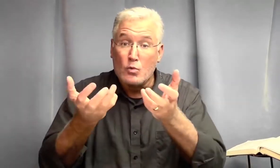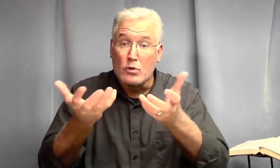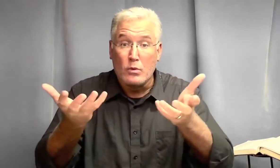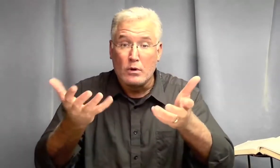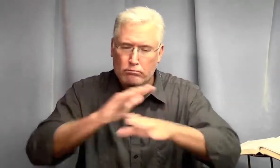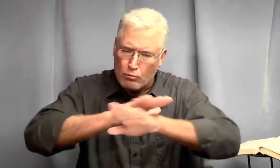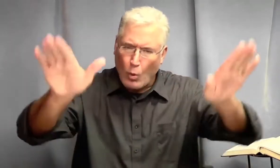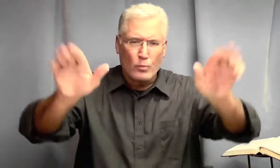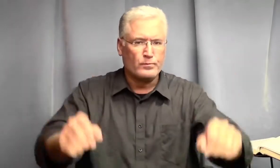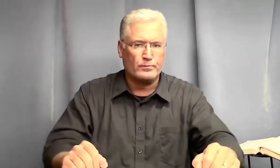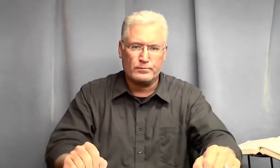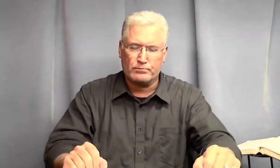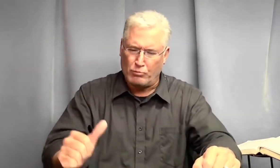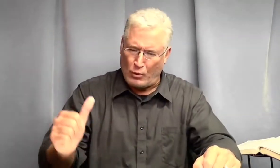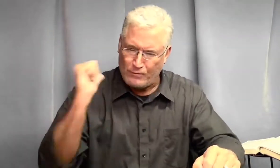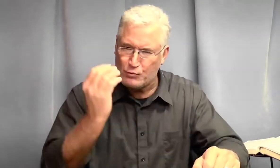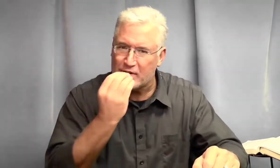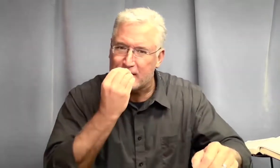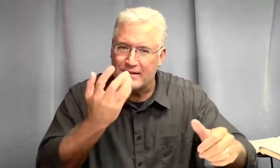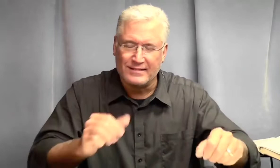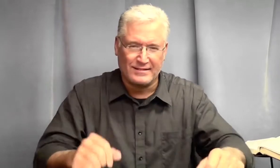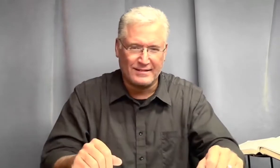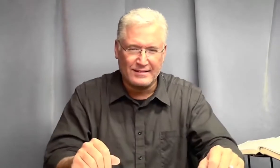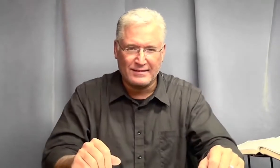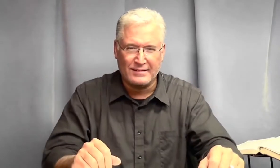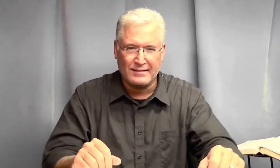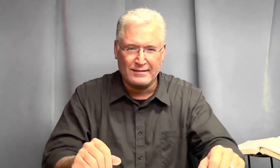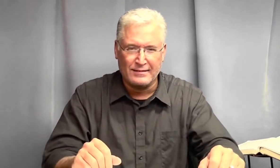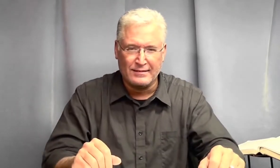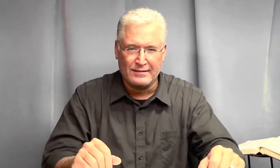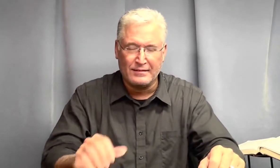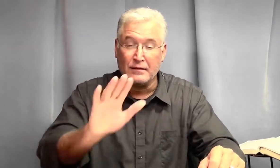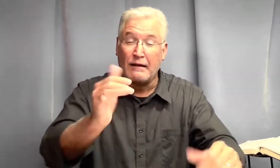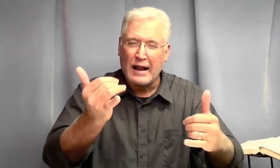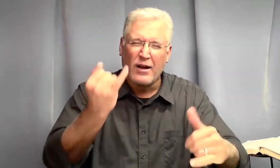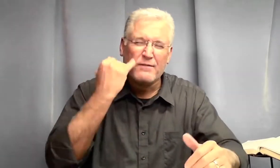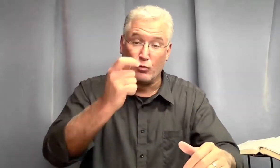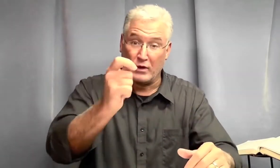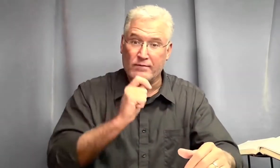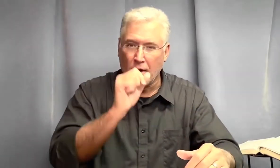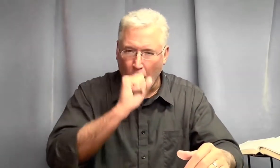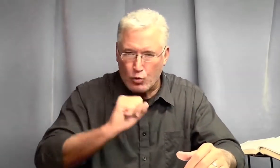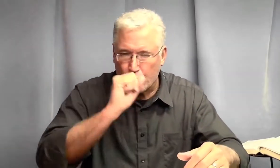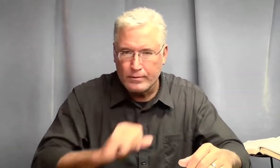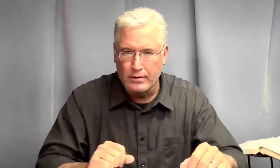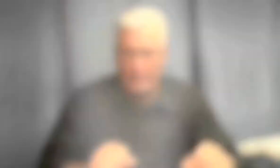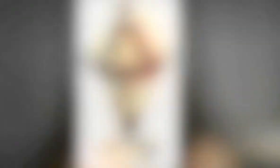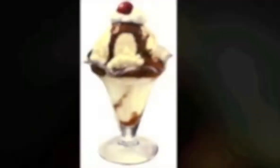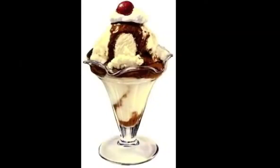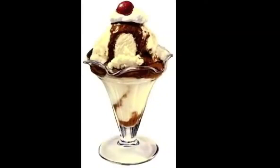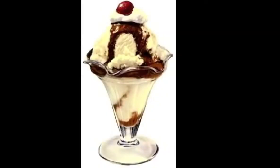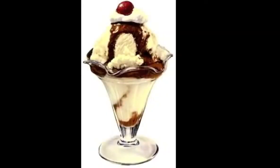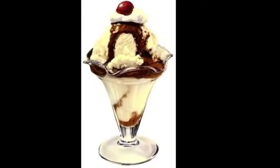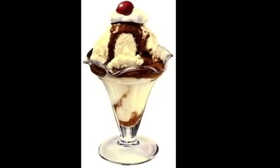Now, I have will. I don't have to eat it. But now, suppose you give me ice cream.